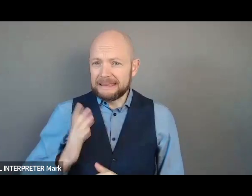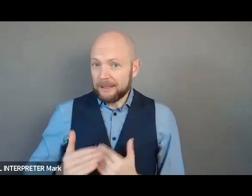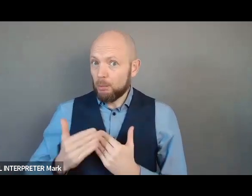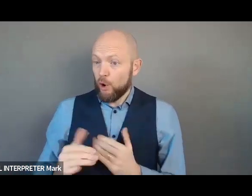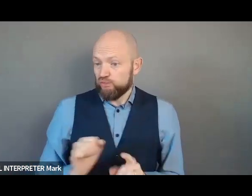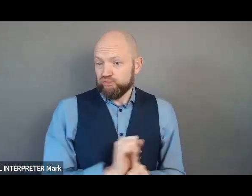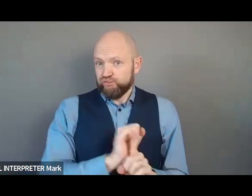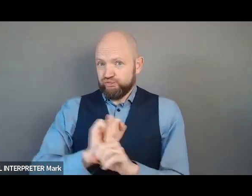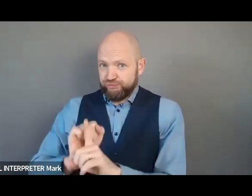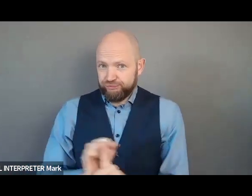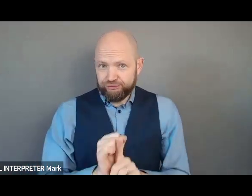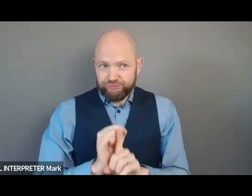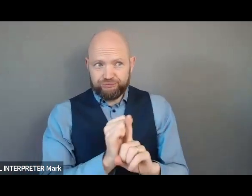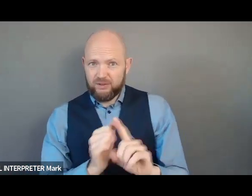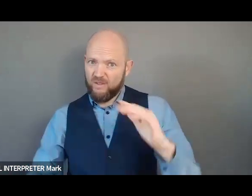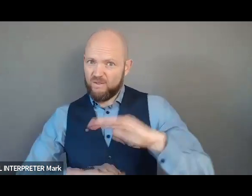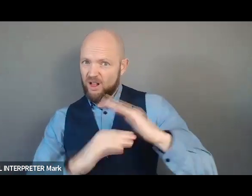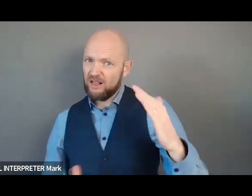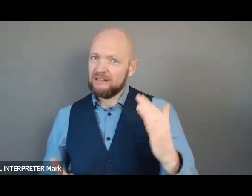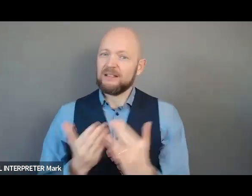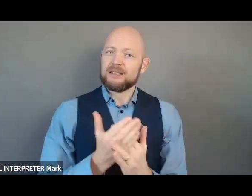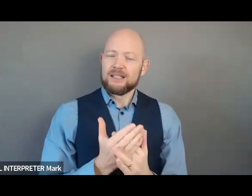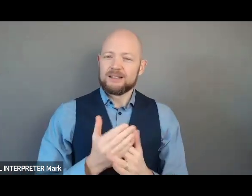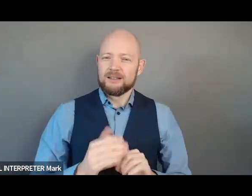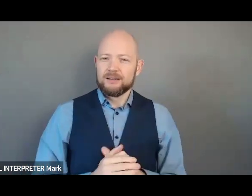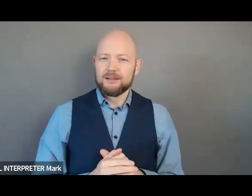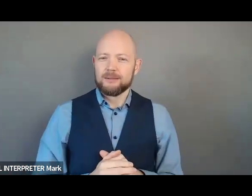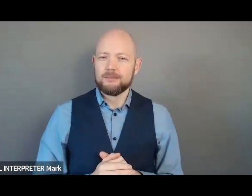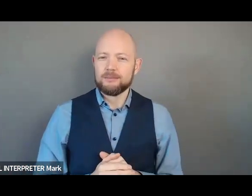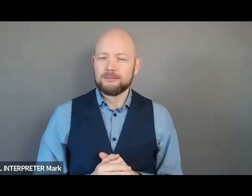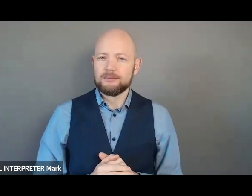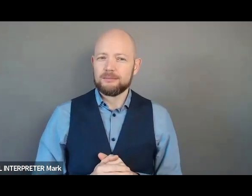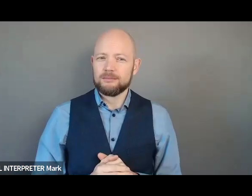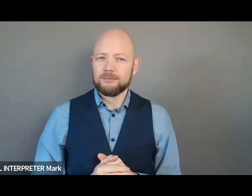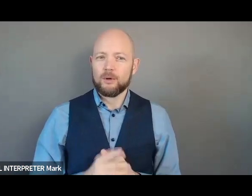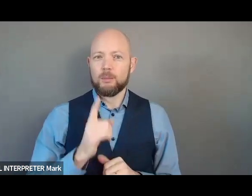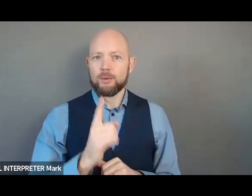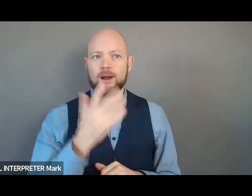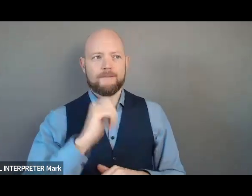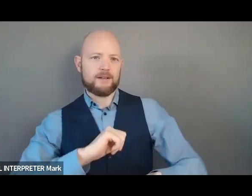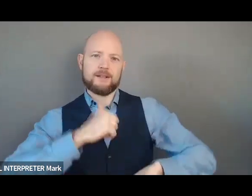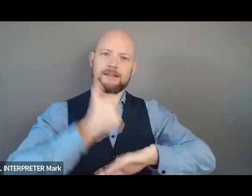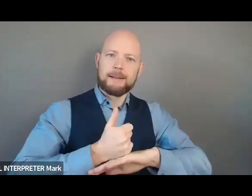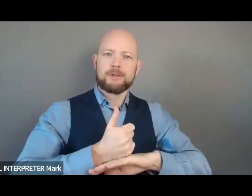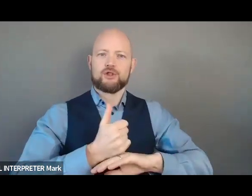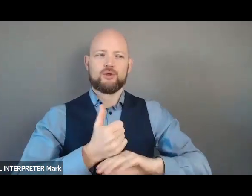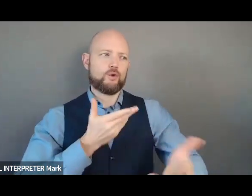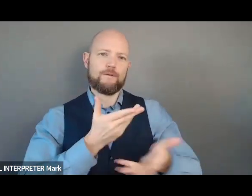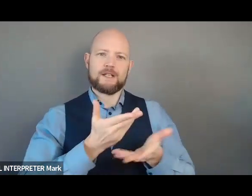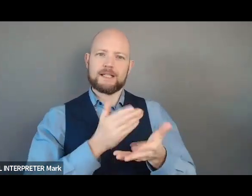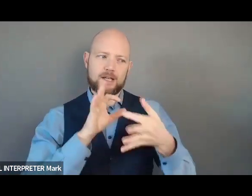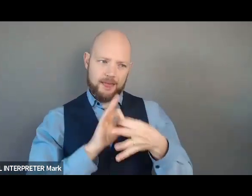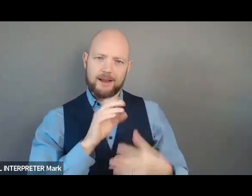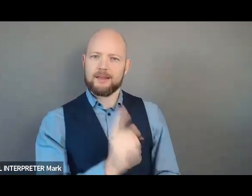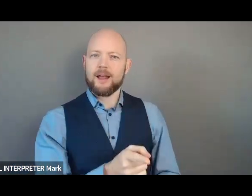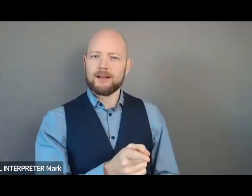improve disabled archive access, but the thing is that there is an established conversation about it, and there